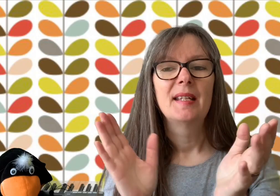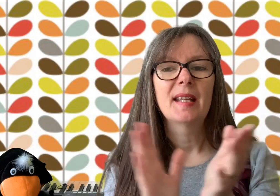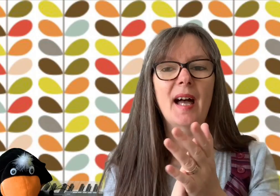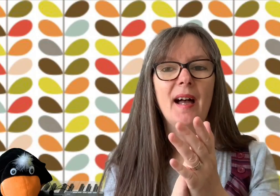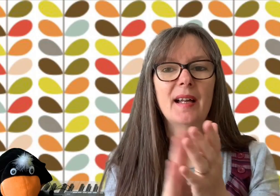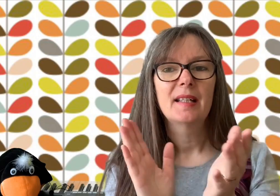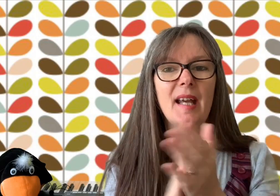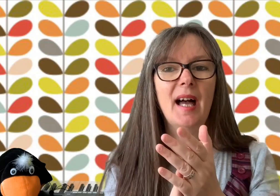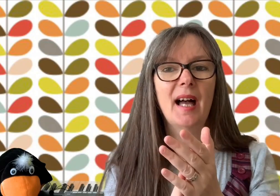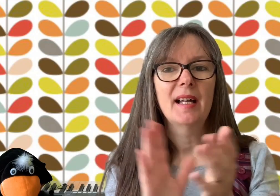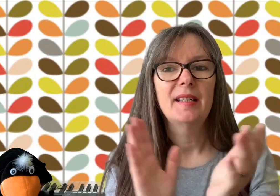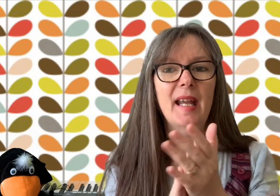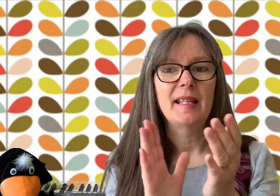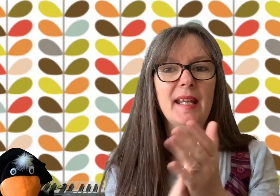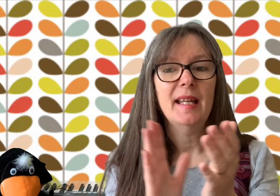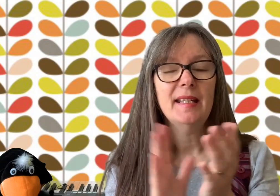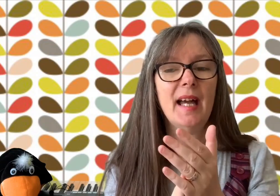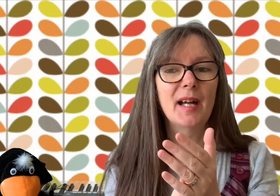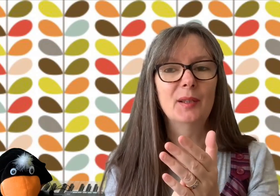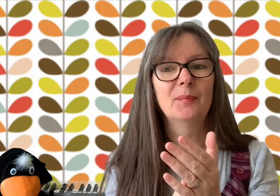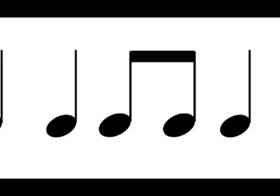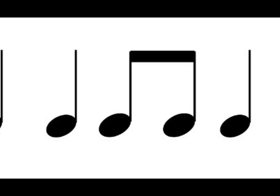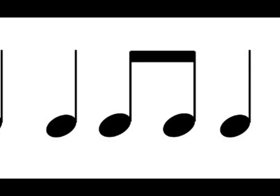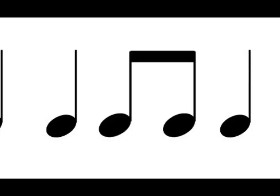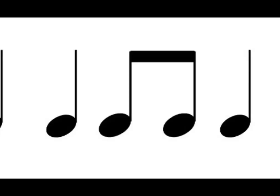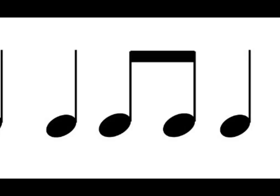Ta ta te te ta.